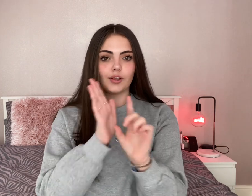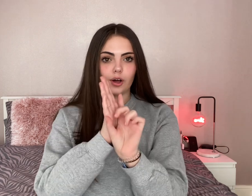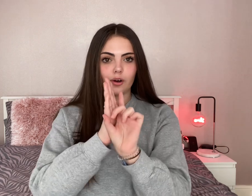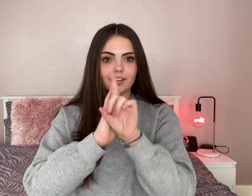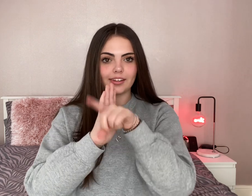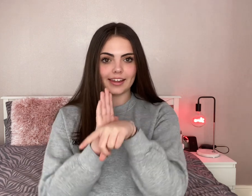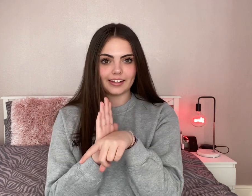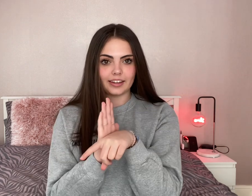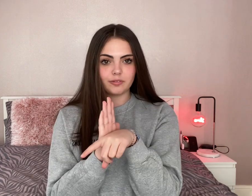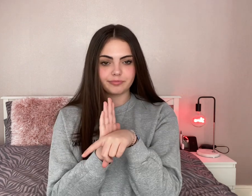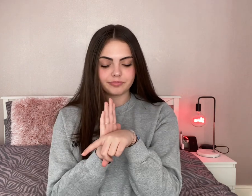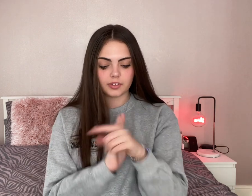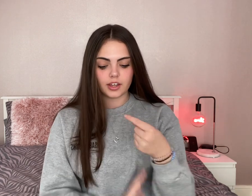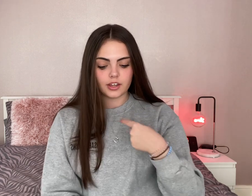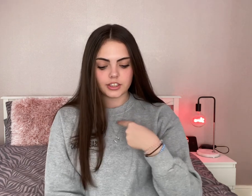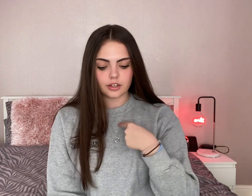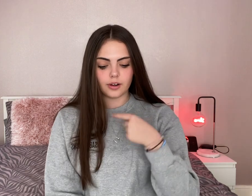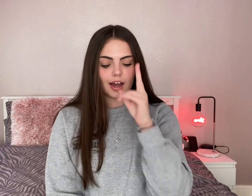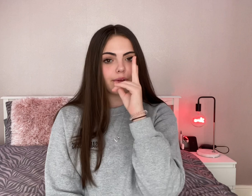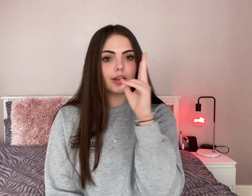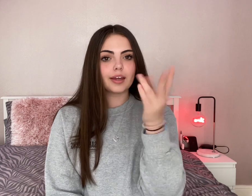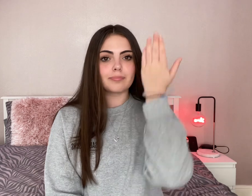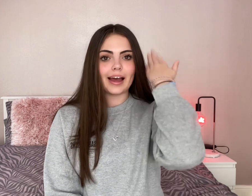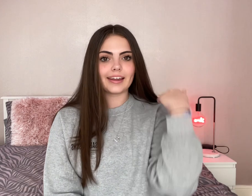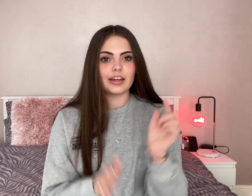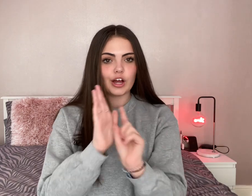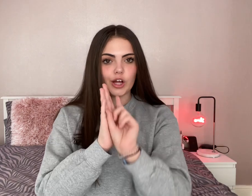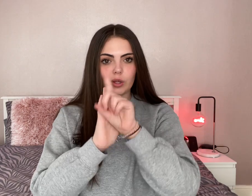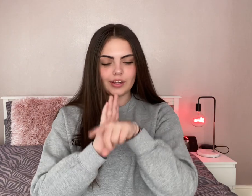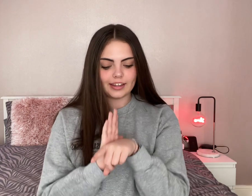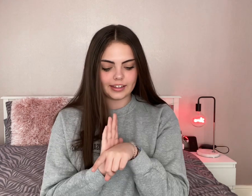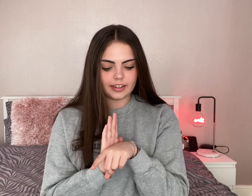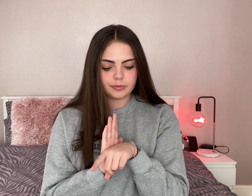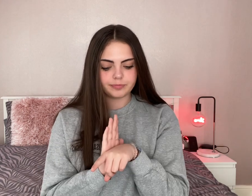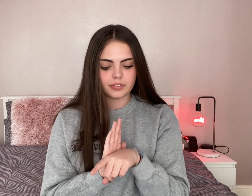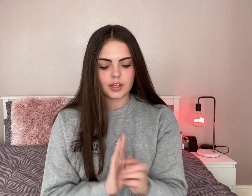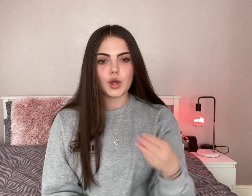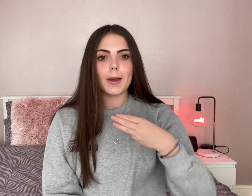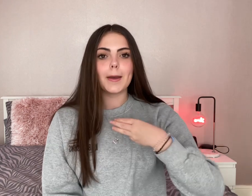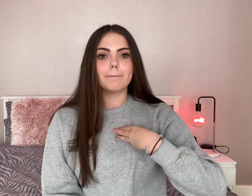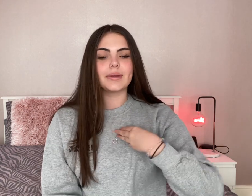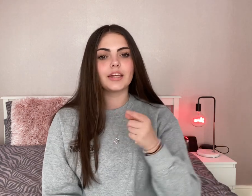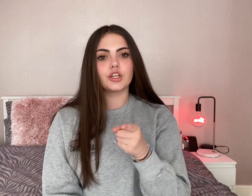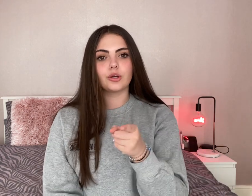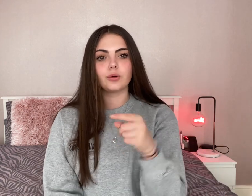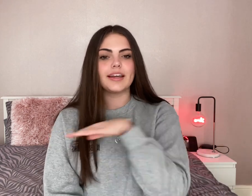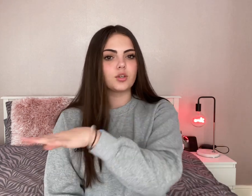lot lately. So I've been looking back a lot lately. Me and you is